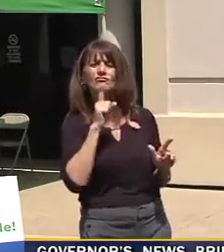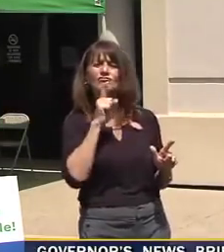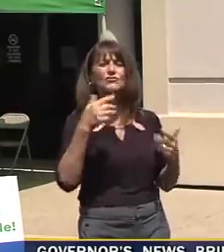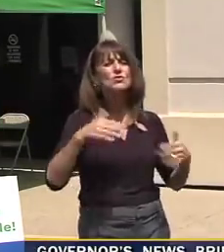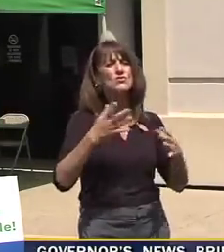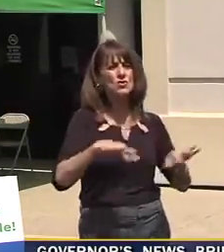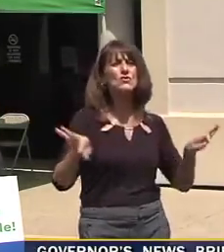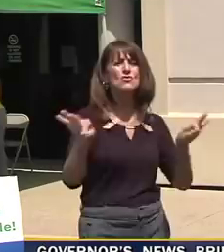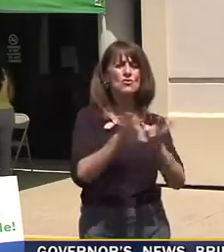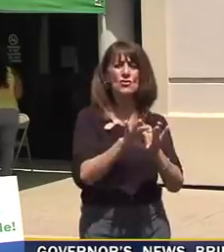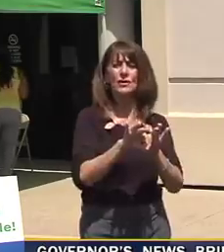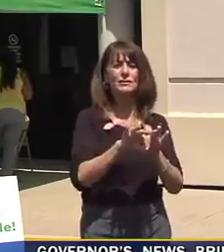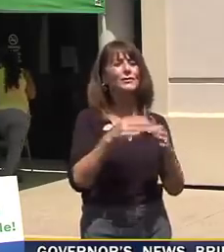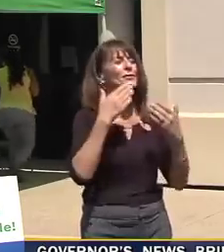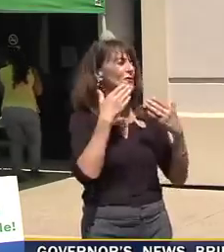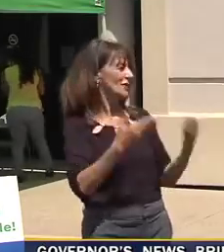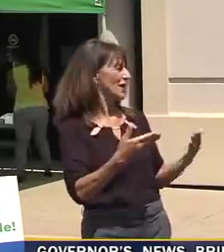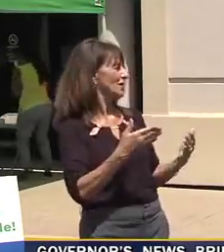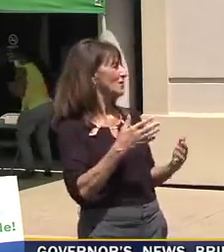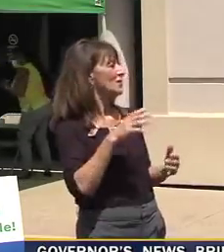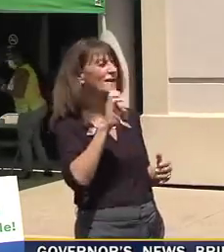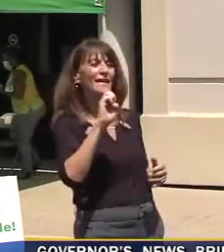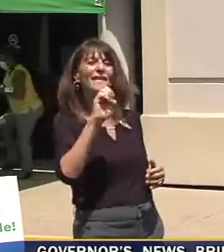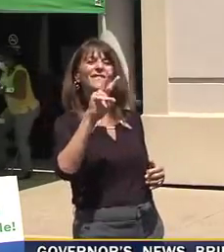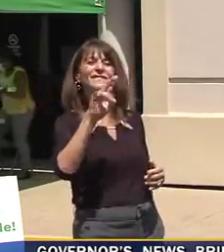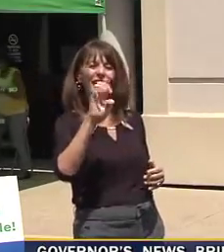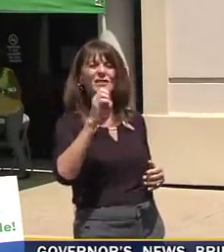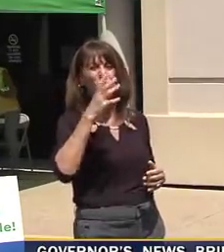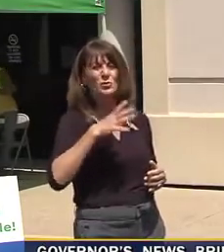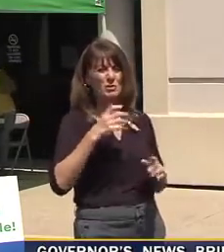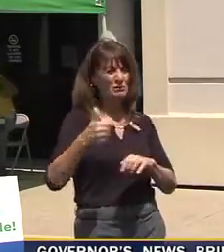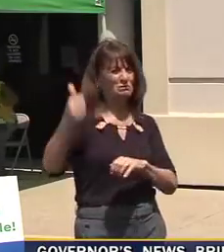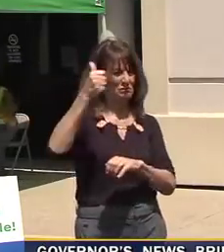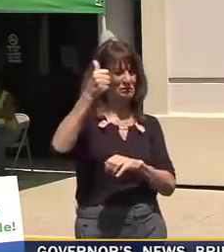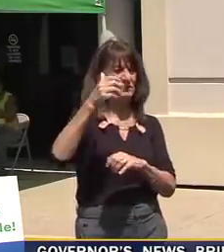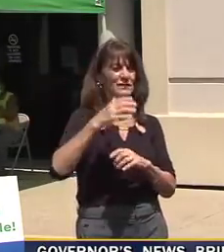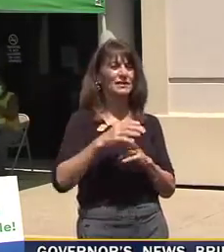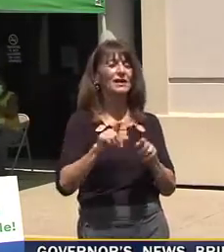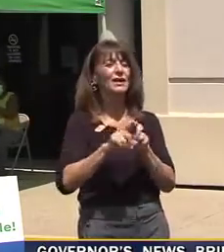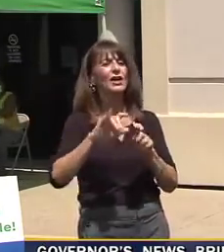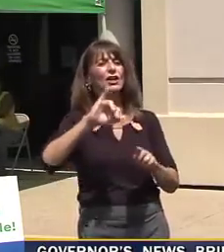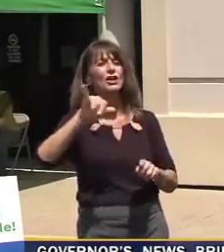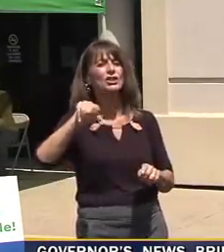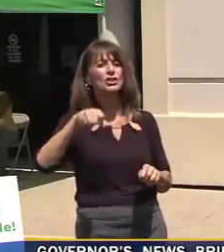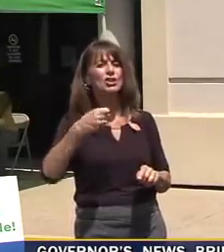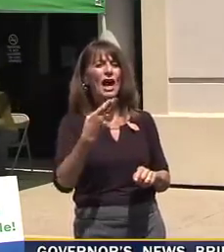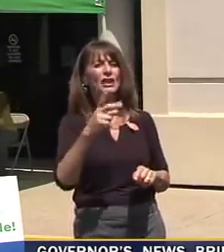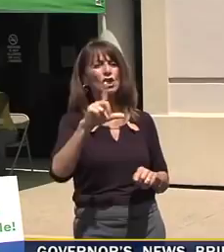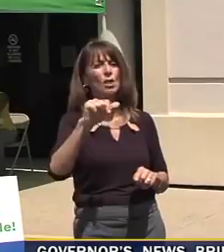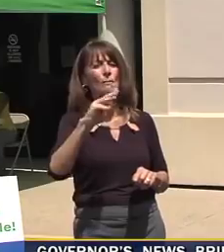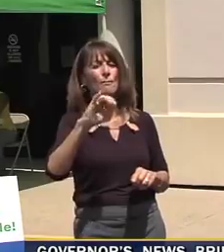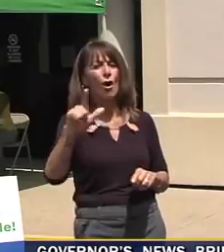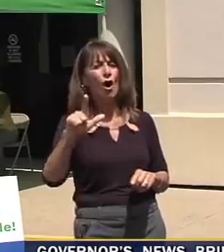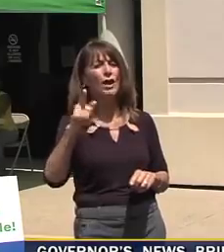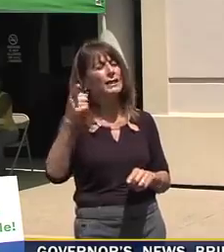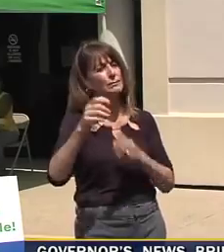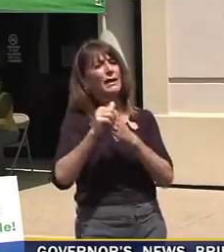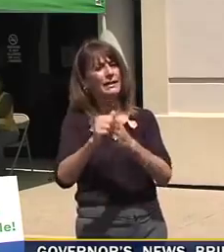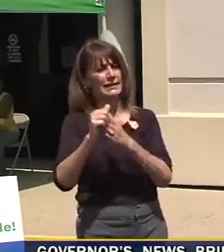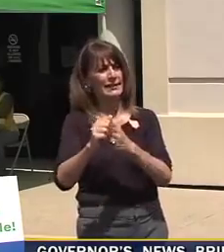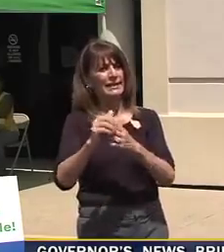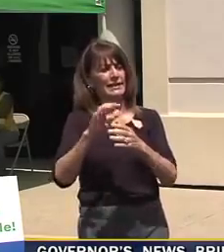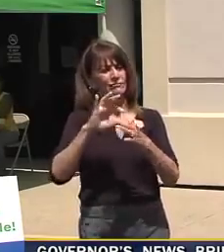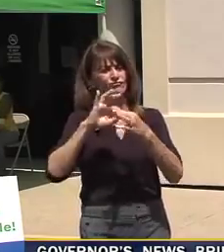So Yvette, thank you to you and your whole team. And just in case you don't know, Josh Jabal, who's been leading our COVID effort here for some time,